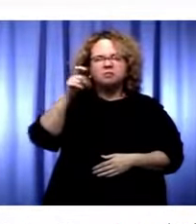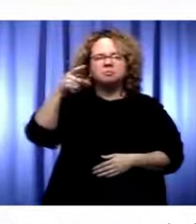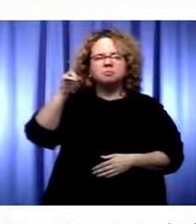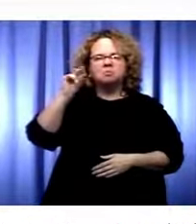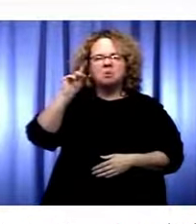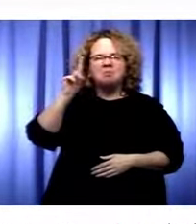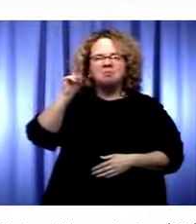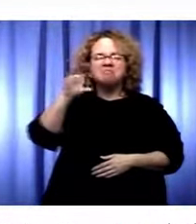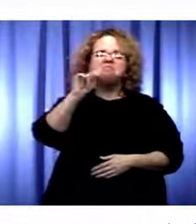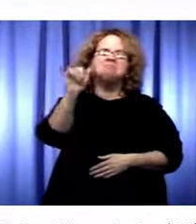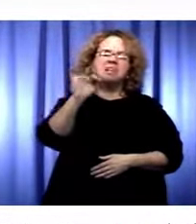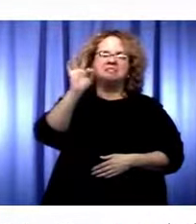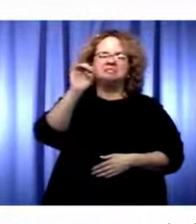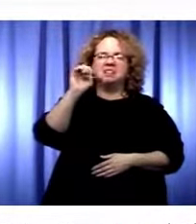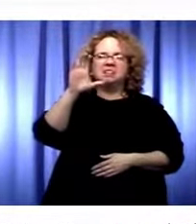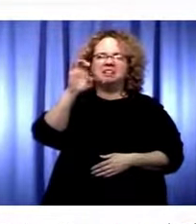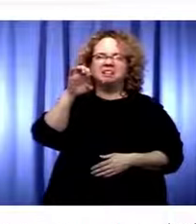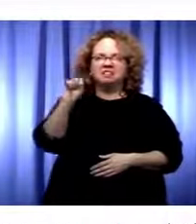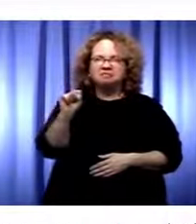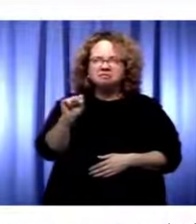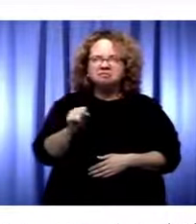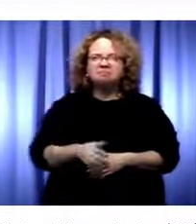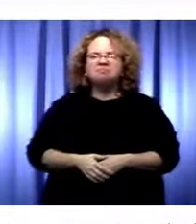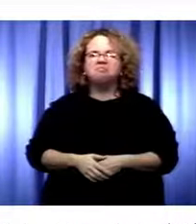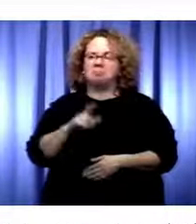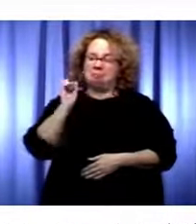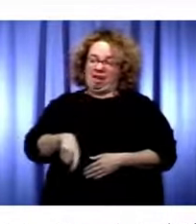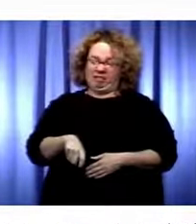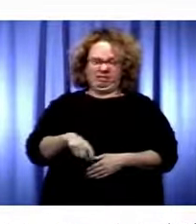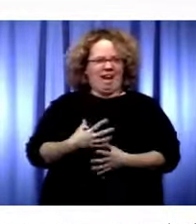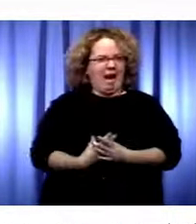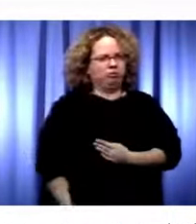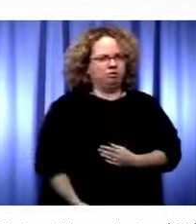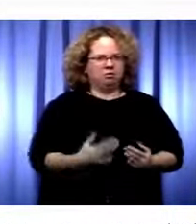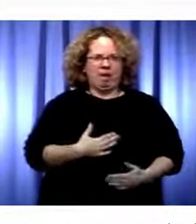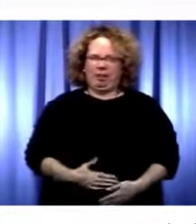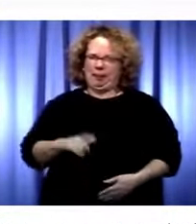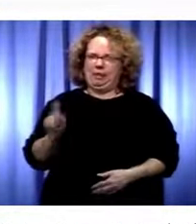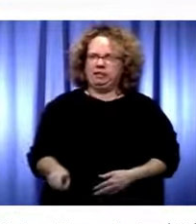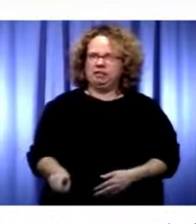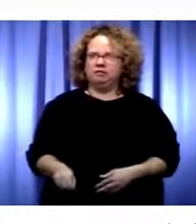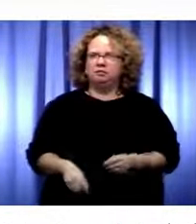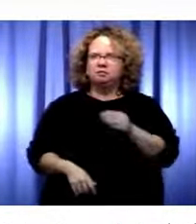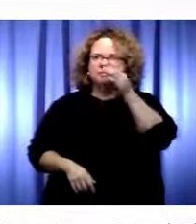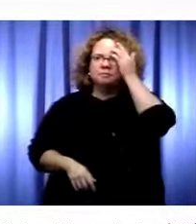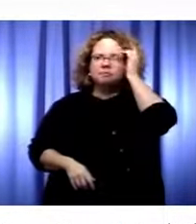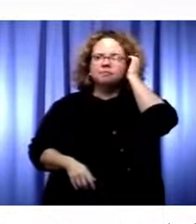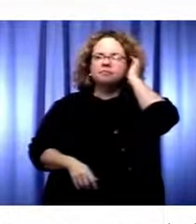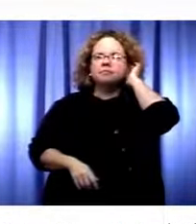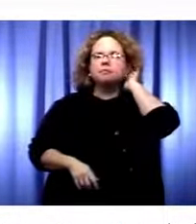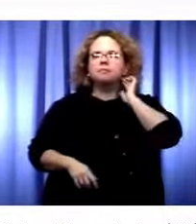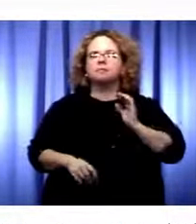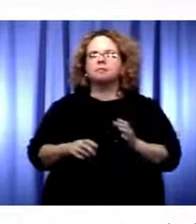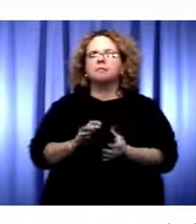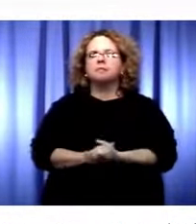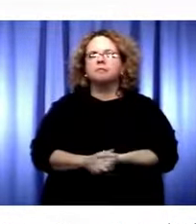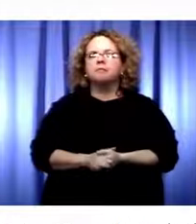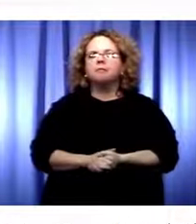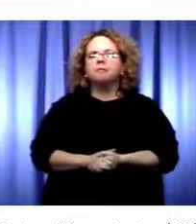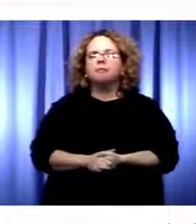nutritious has been absorbed, what is left is called waste product or feces, and at that point it's ready